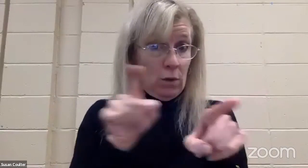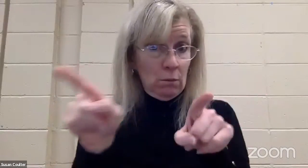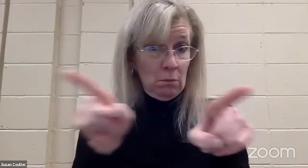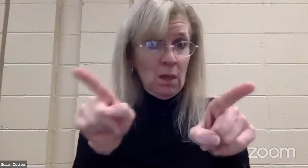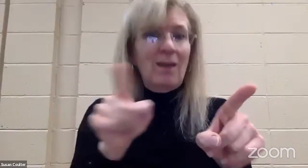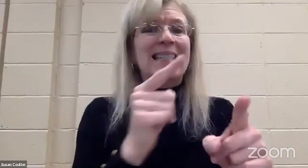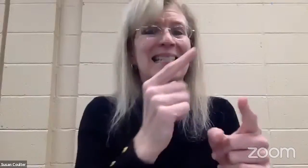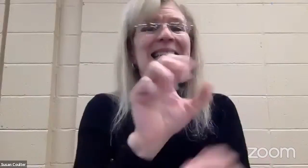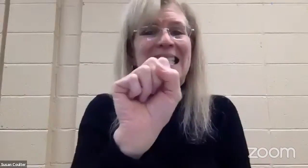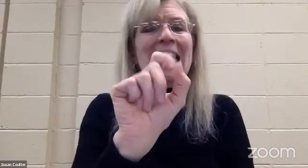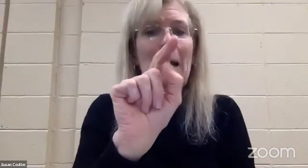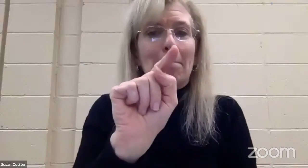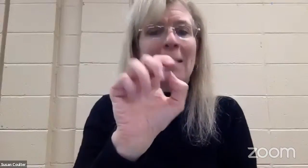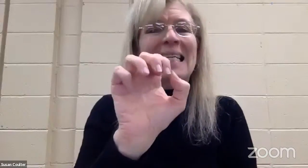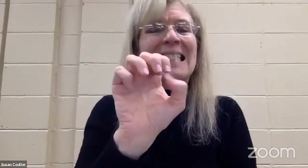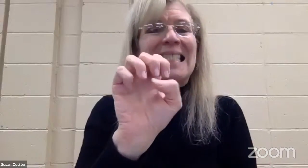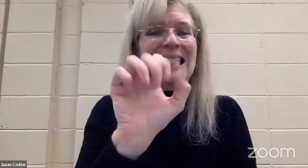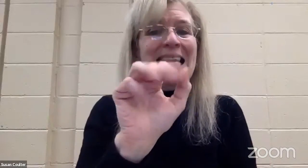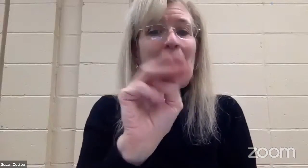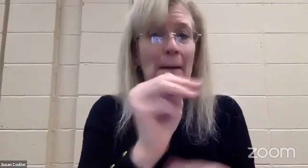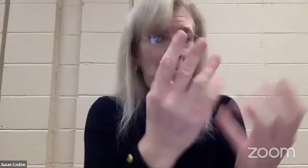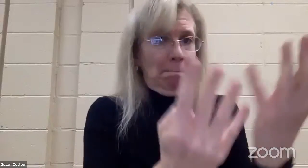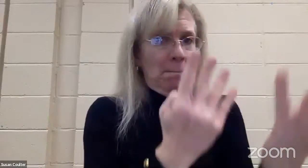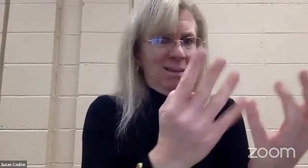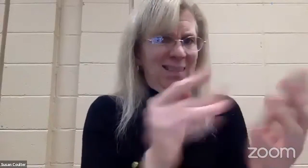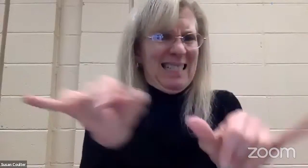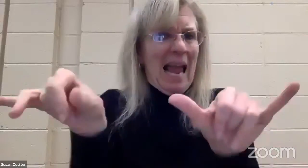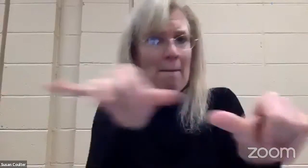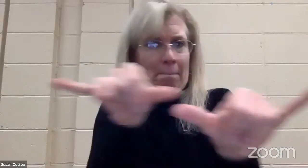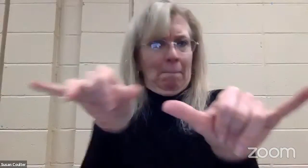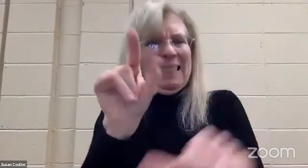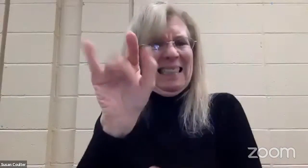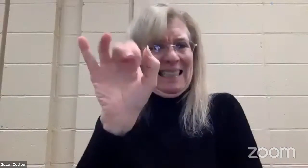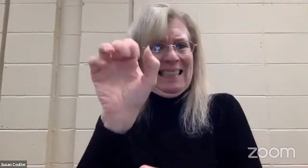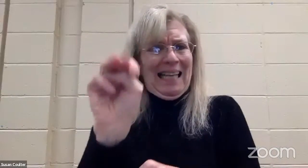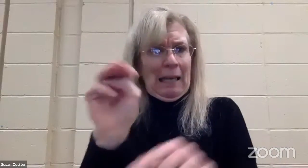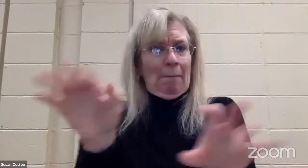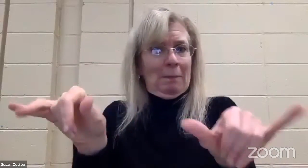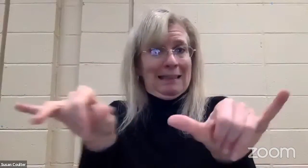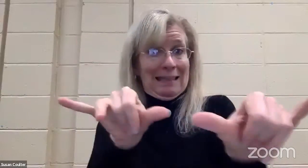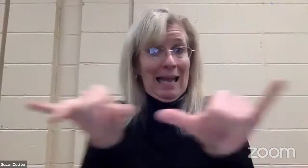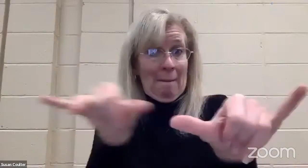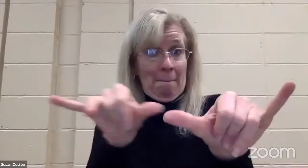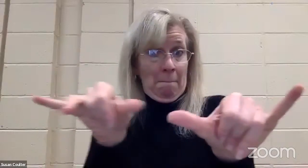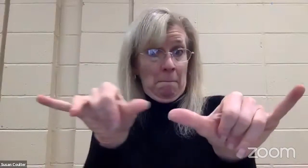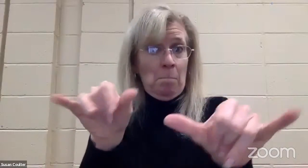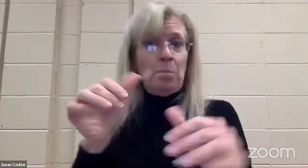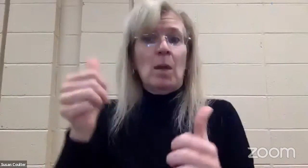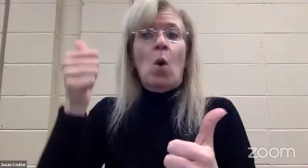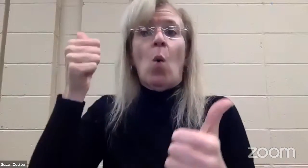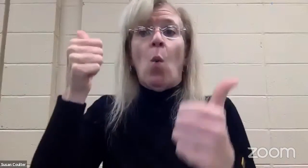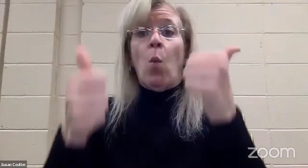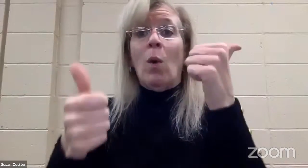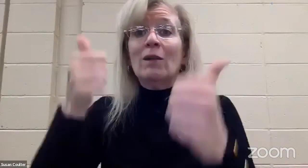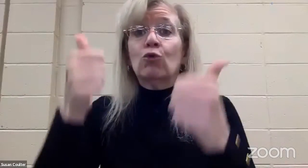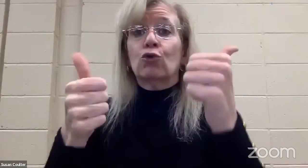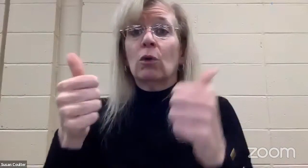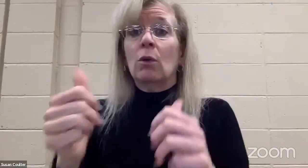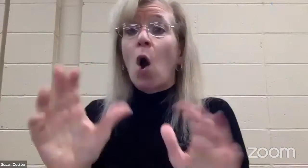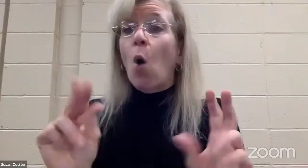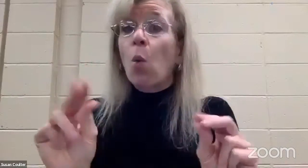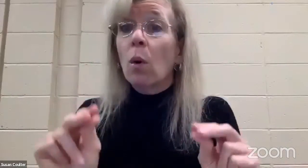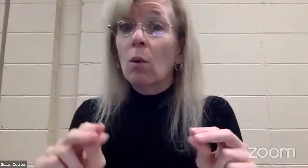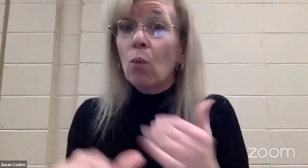stove, steam, steam, same, steam, same.